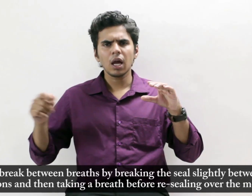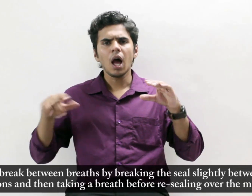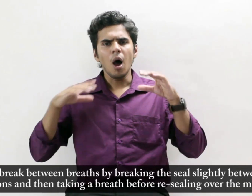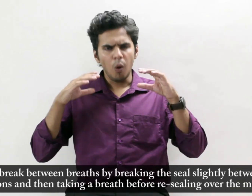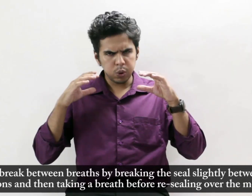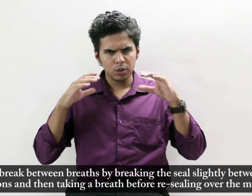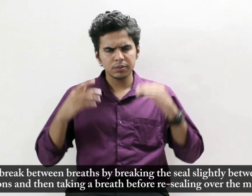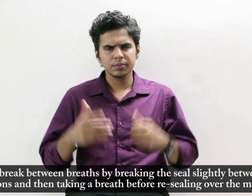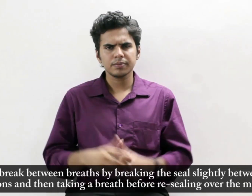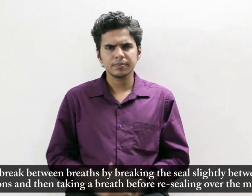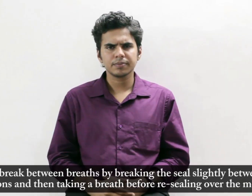resealing over the mouth.